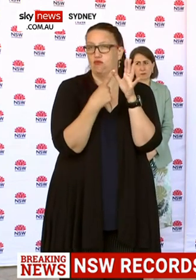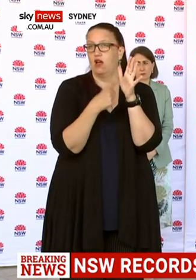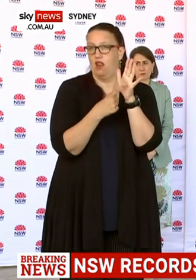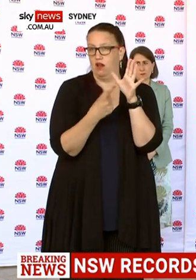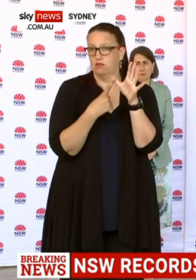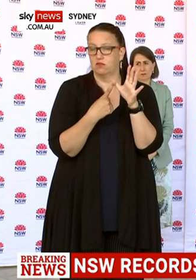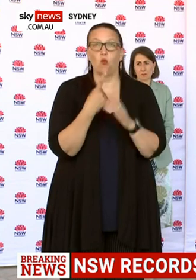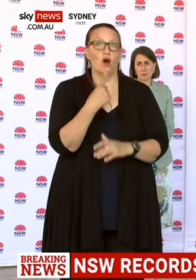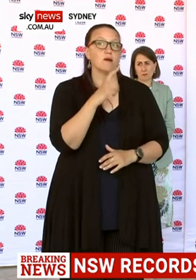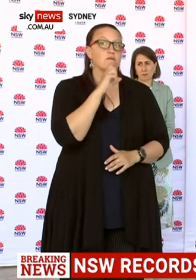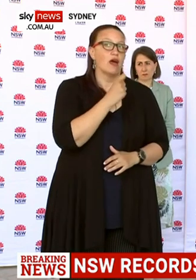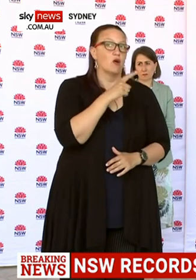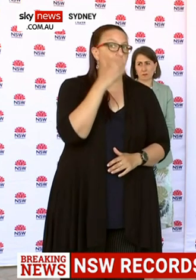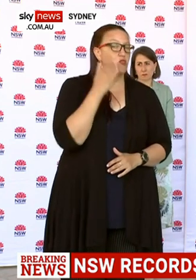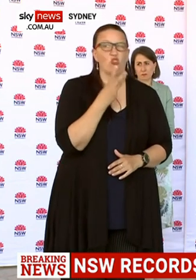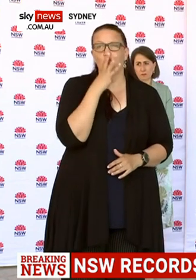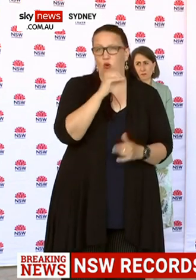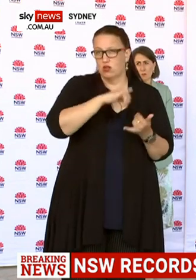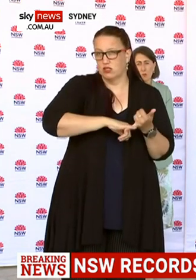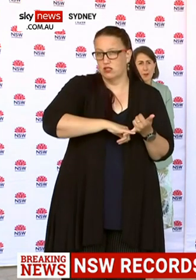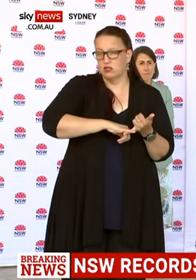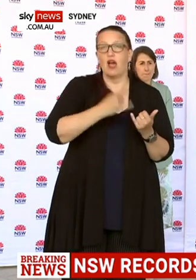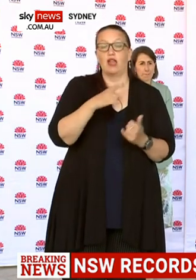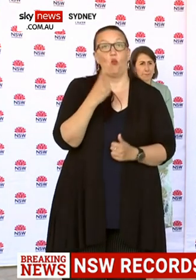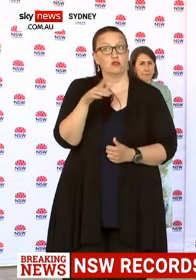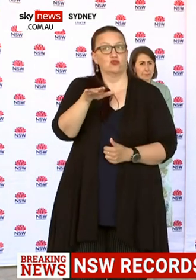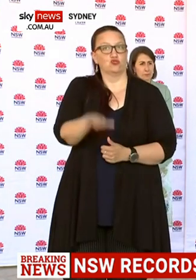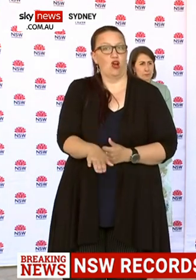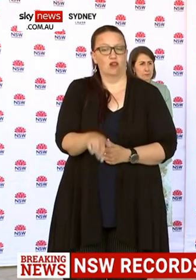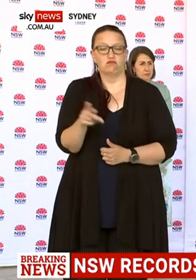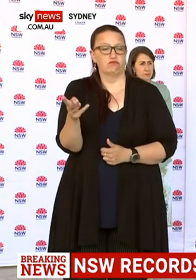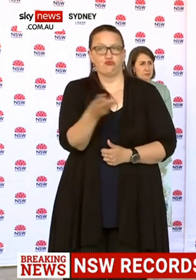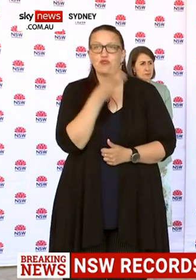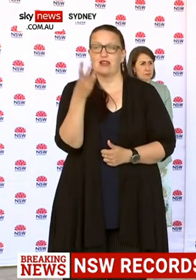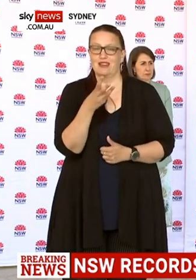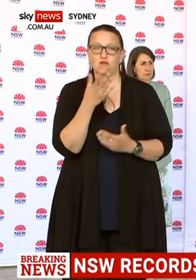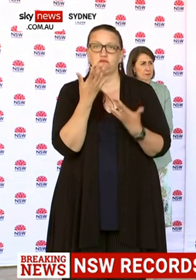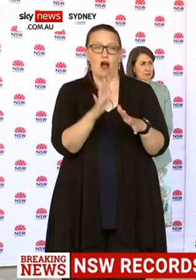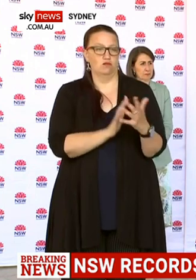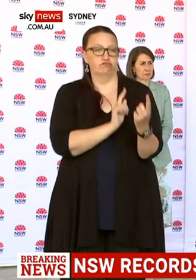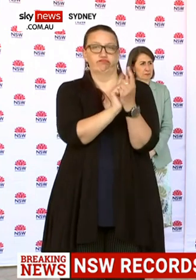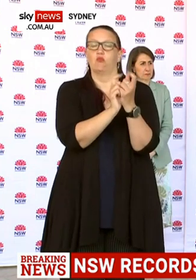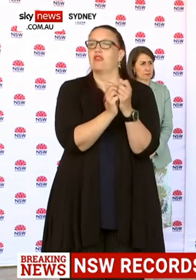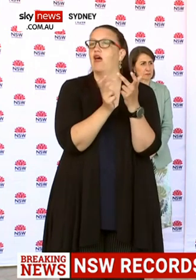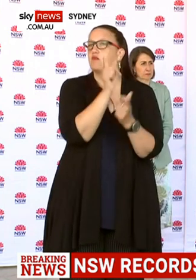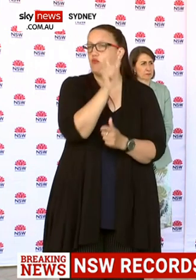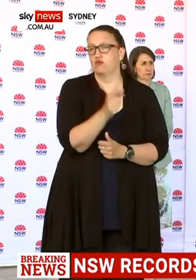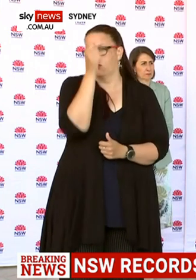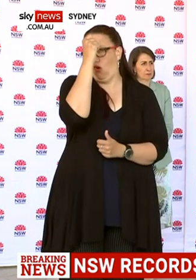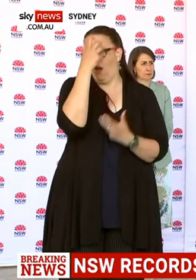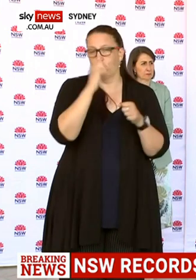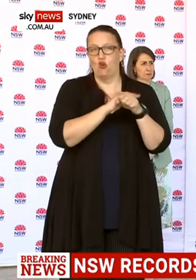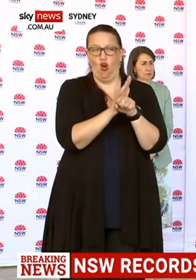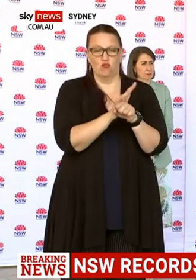in their 30s, and a child who are close contacts of a previously reported case. These 3 cases are linked to a man and